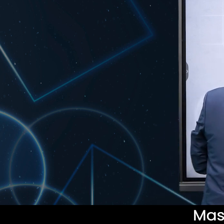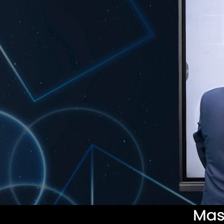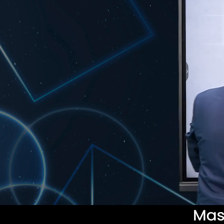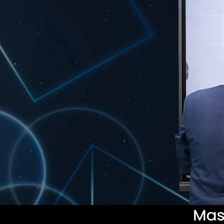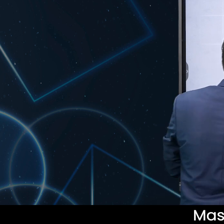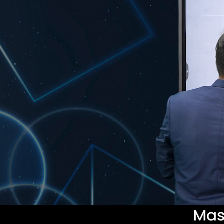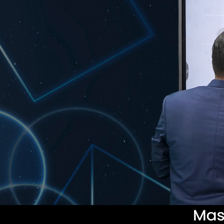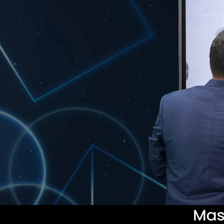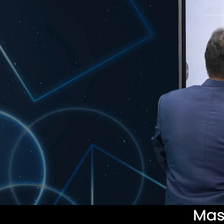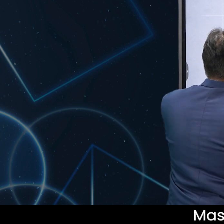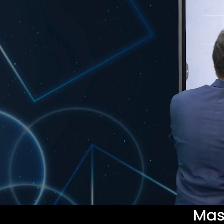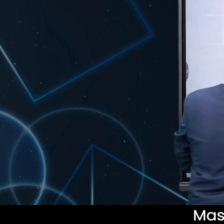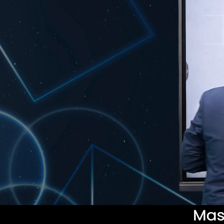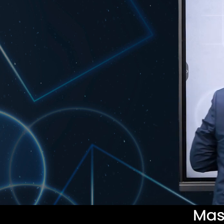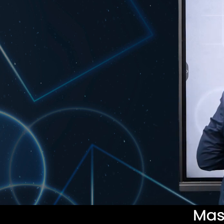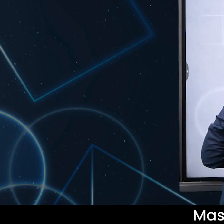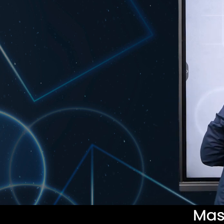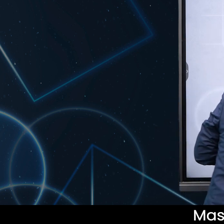into 44 meter cube.